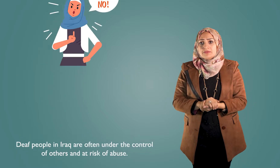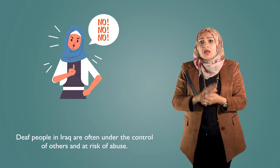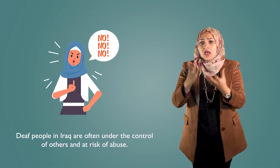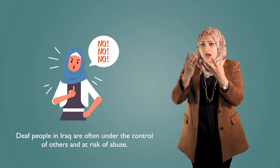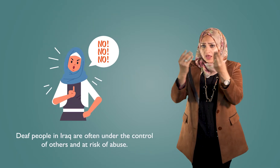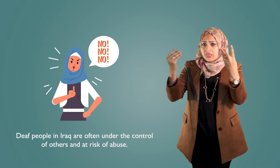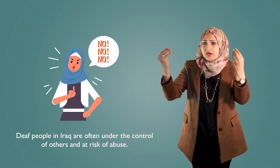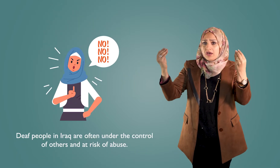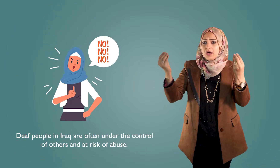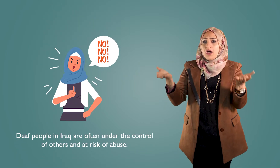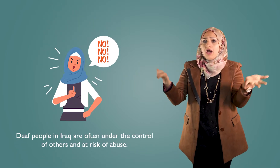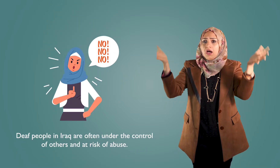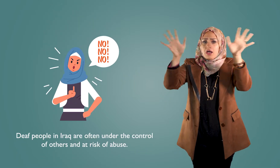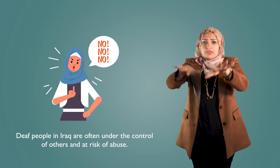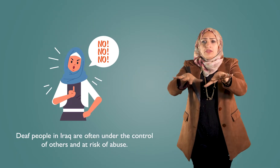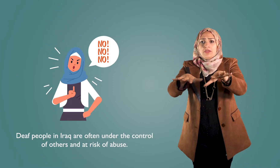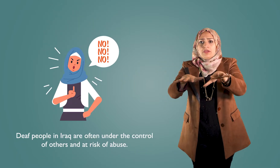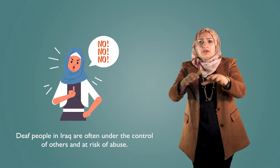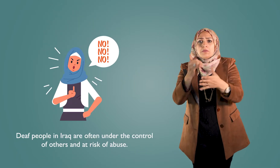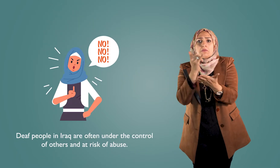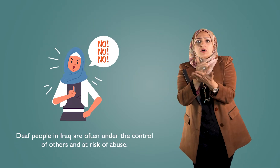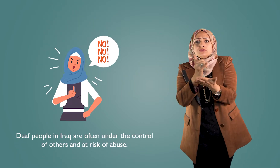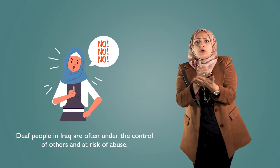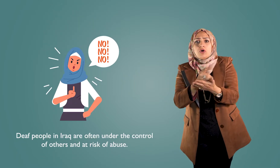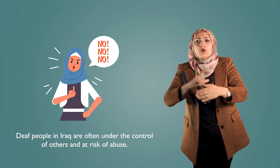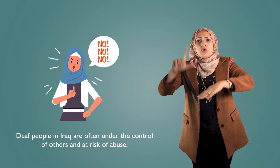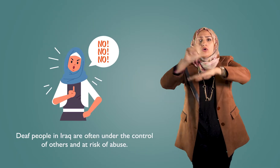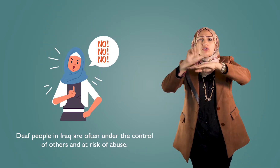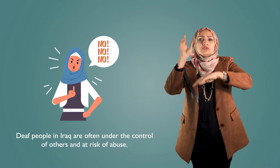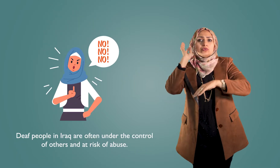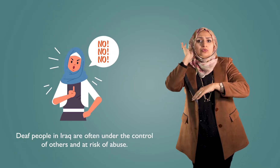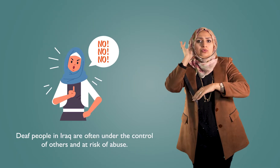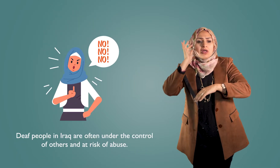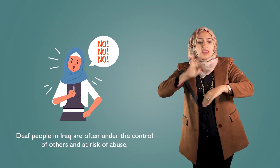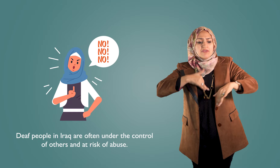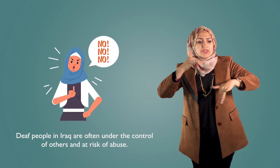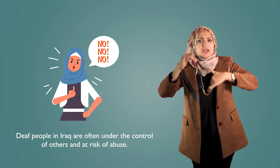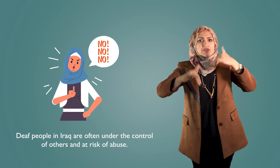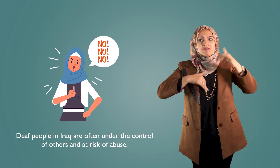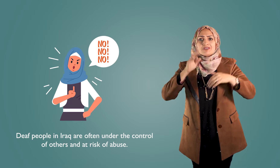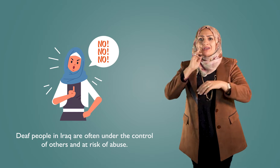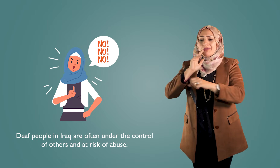Deaf people in Iraq are often under the control of others and at risk of abuse.